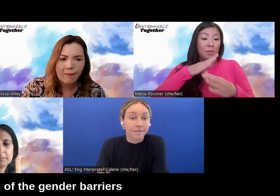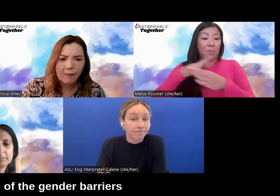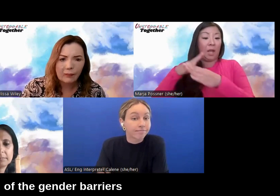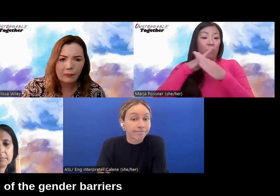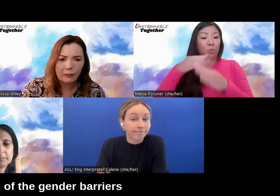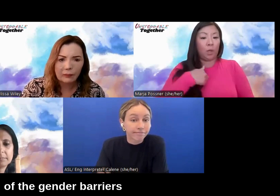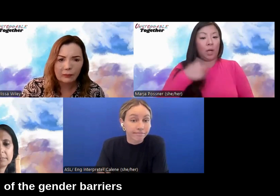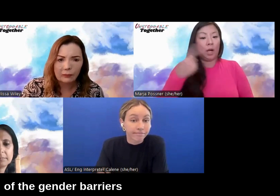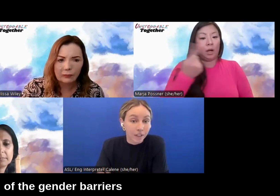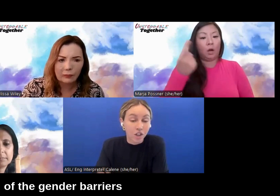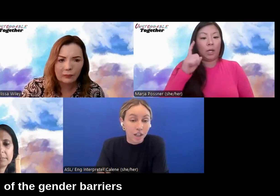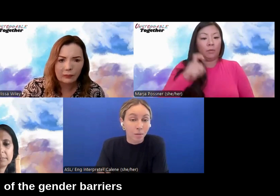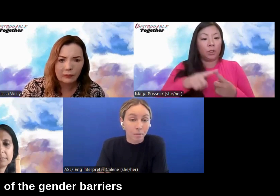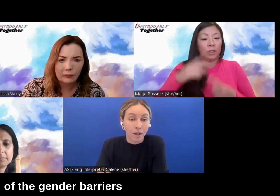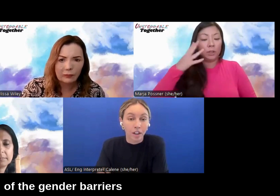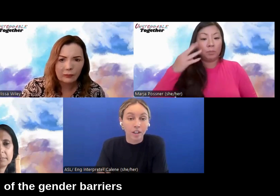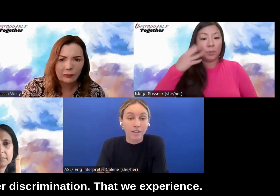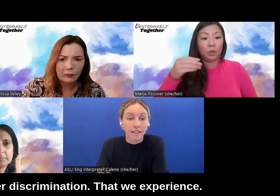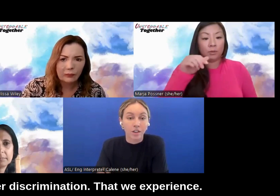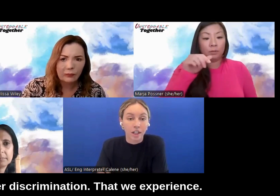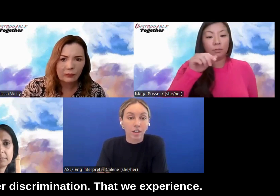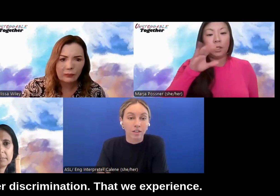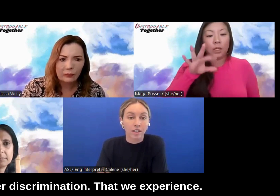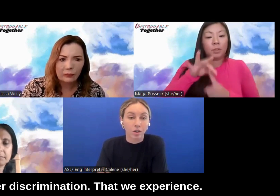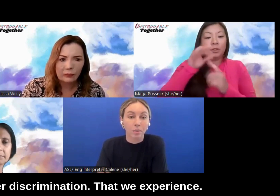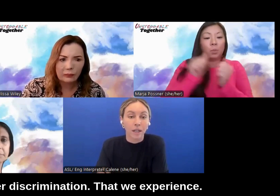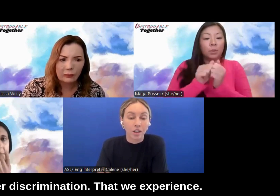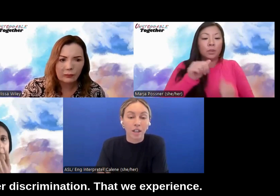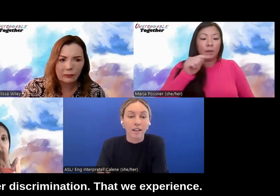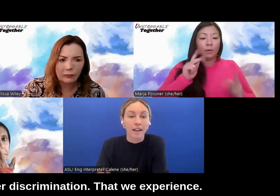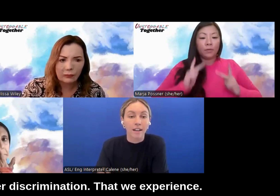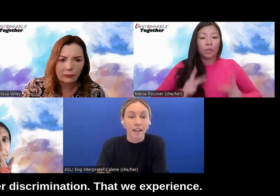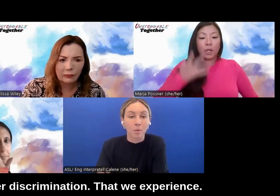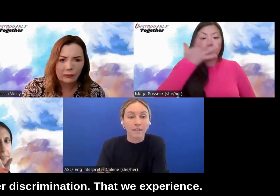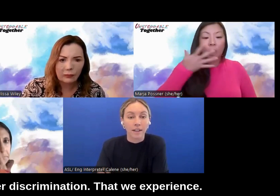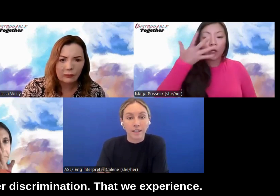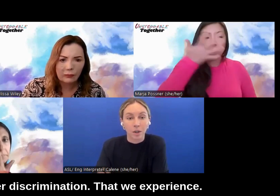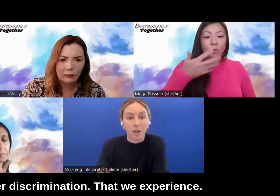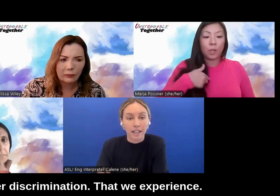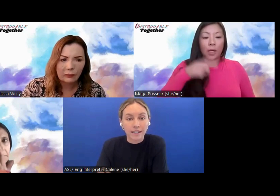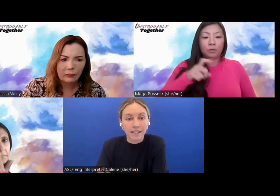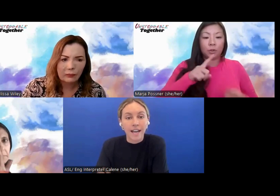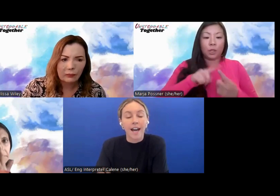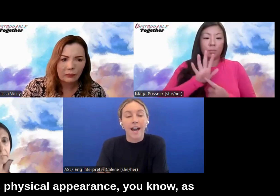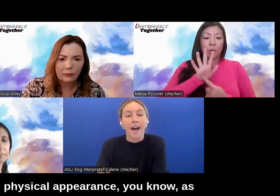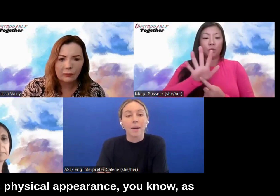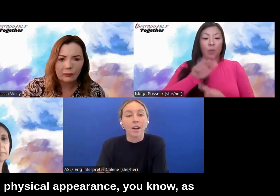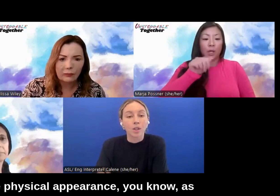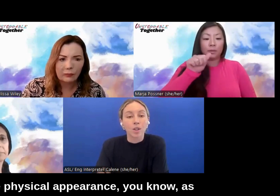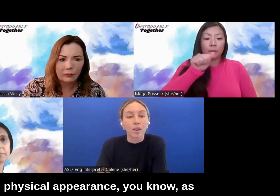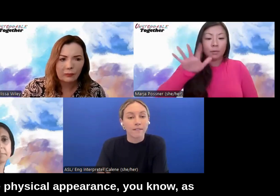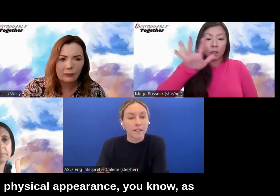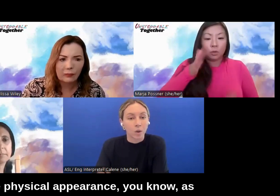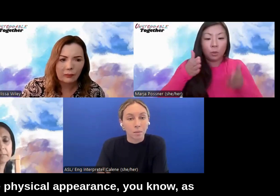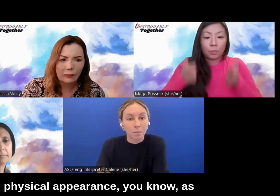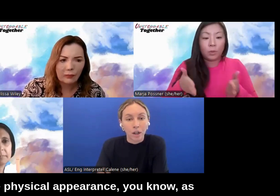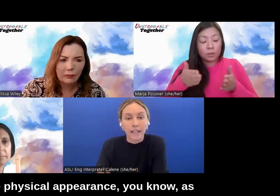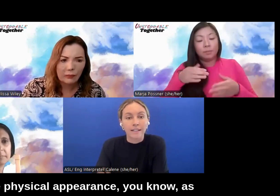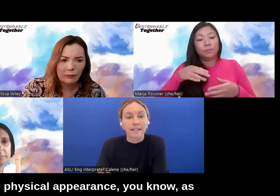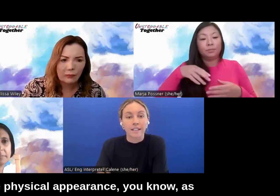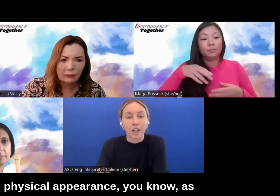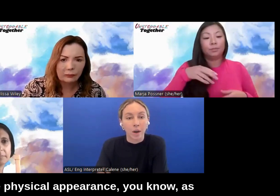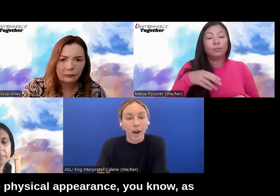because of the gender barriers and the gender discrimination that we experience, and also the